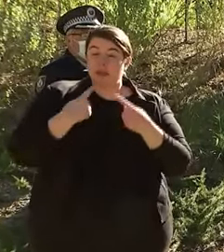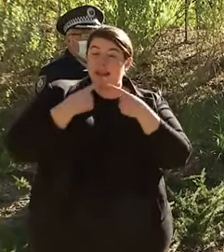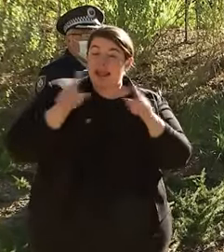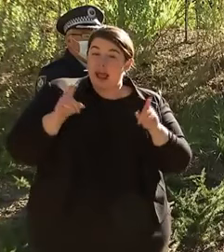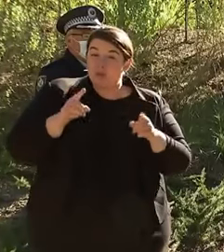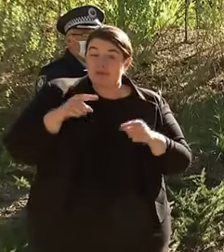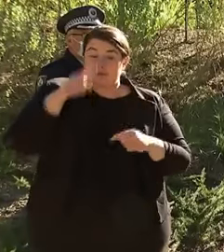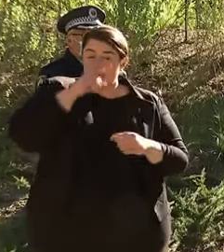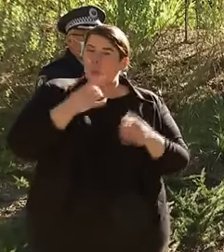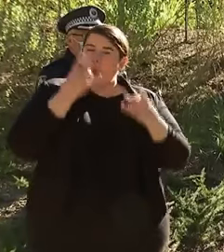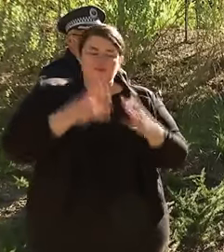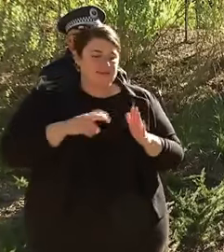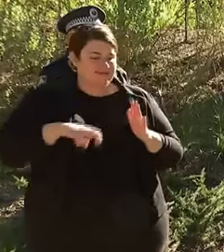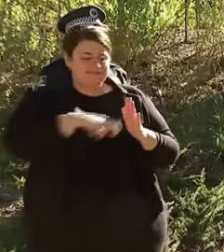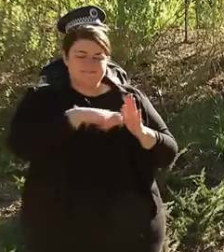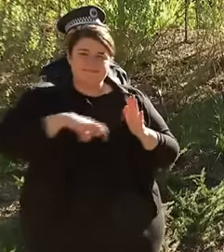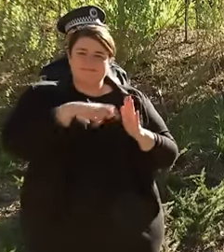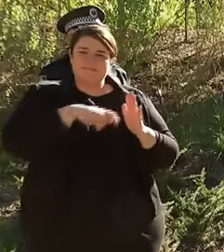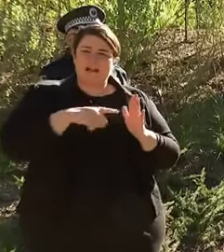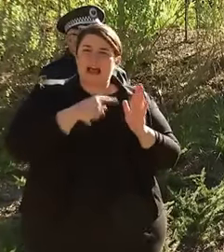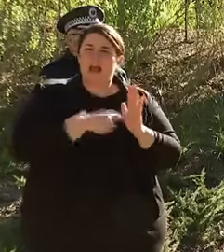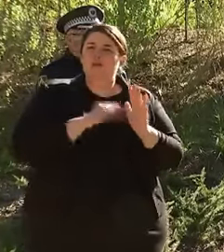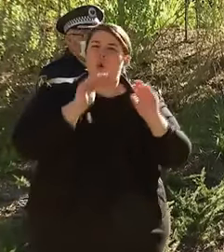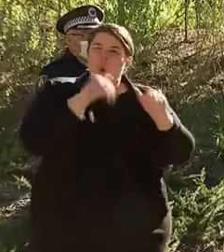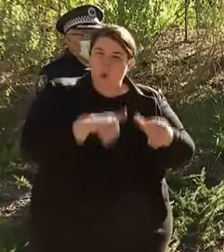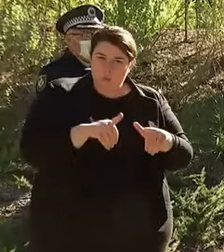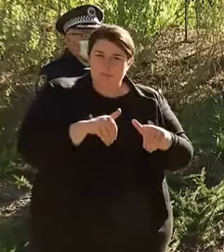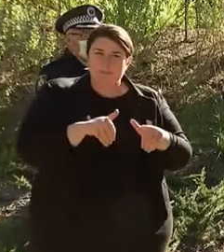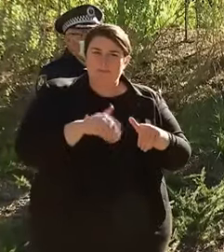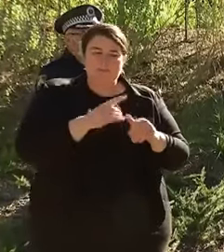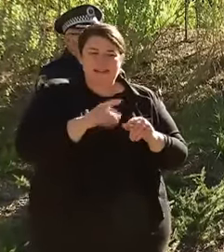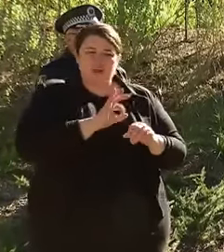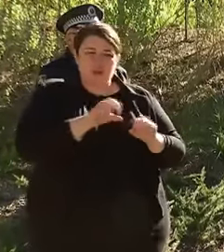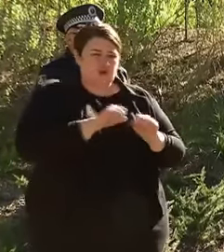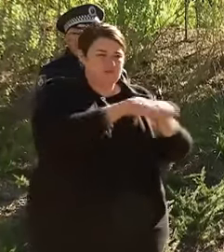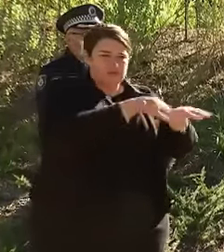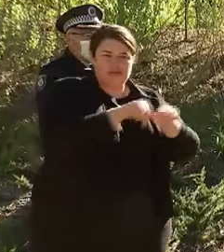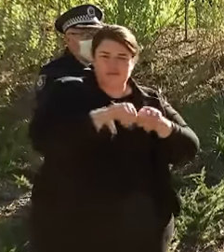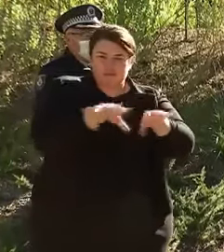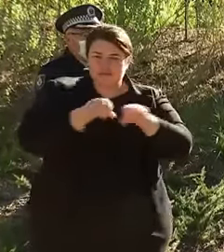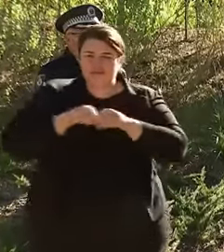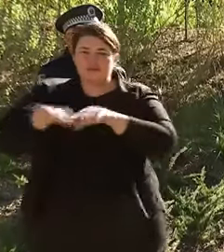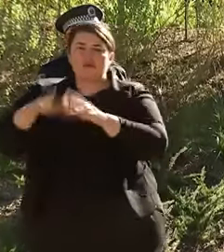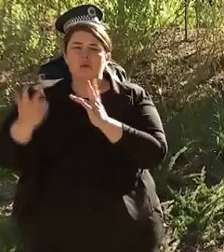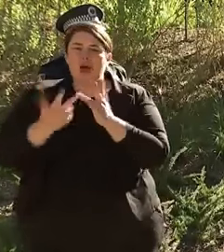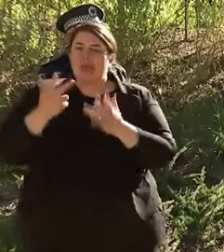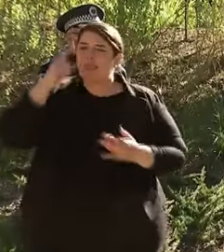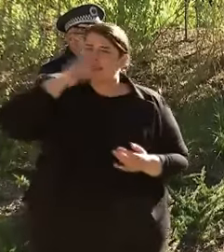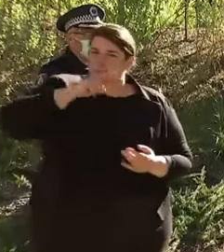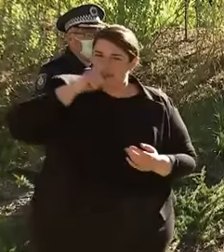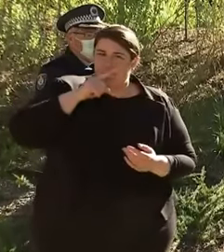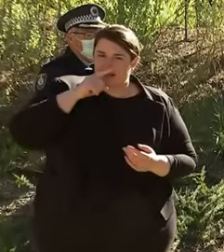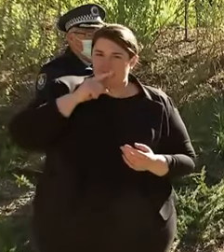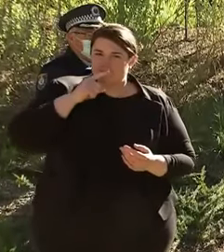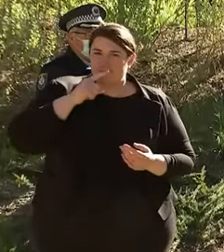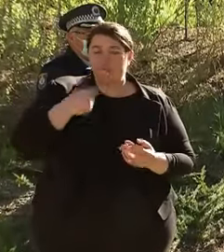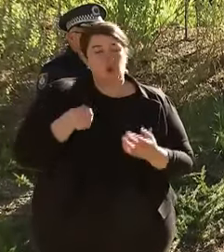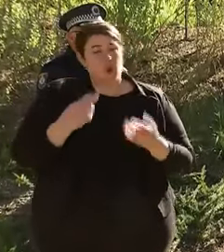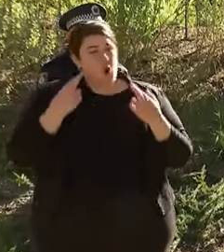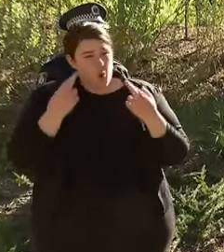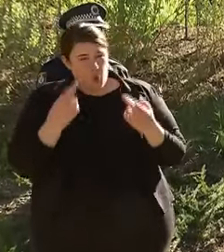that have been in isolation for their full infectious period, and therefore there has been no one else in the